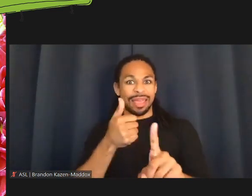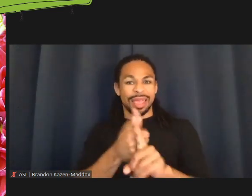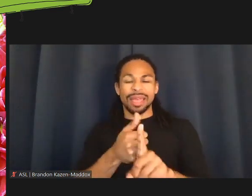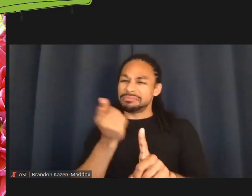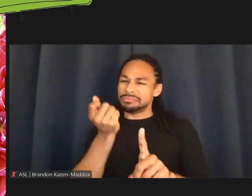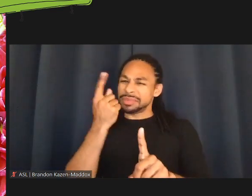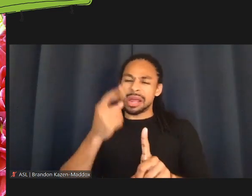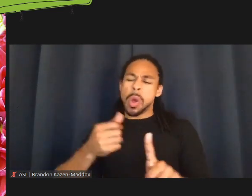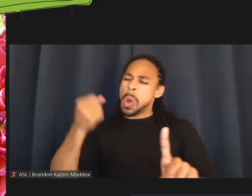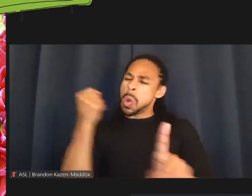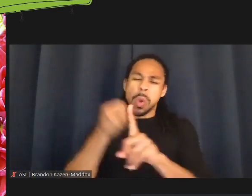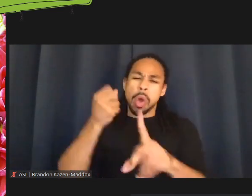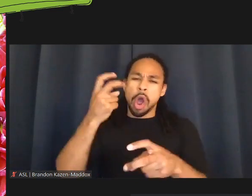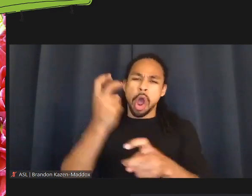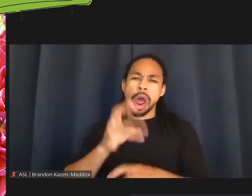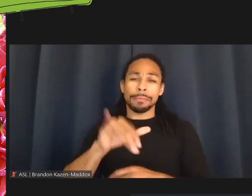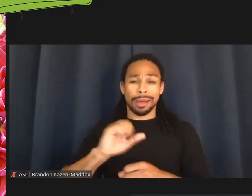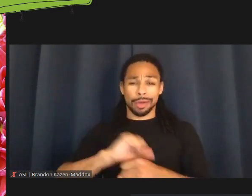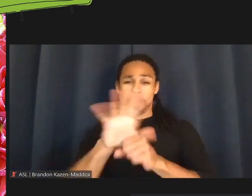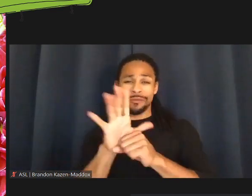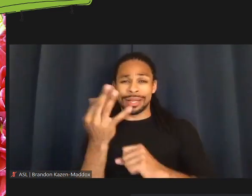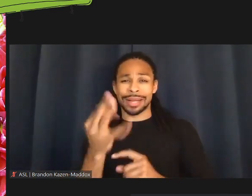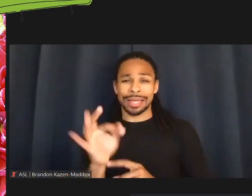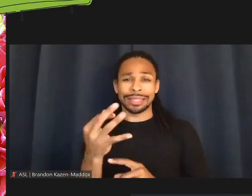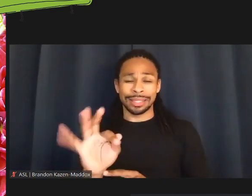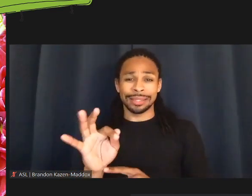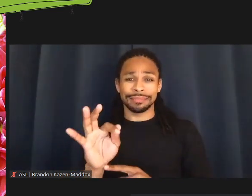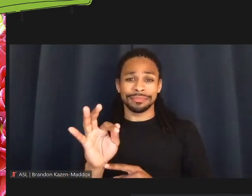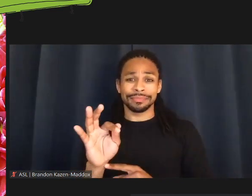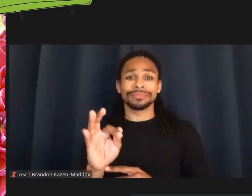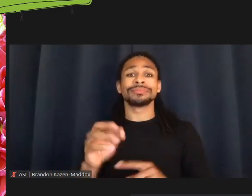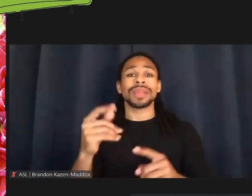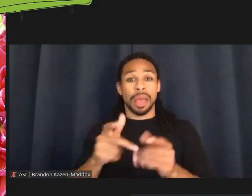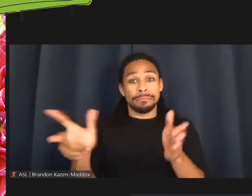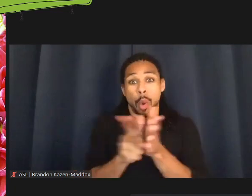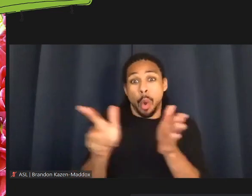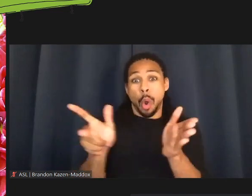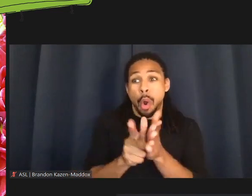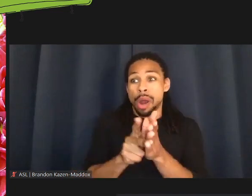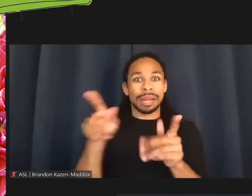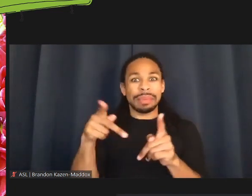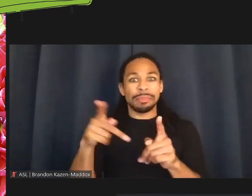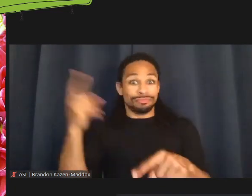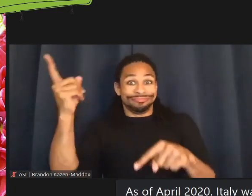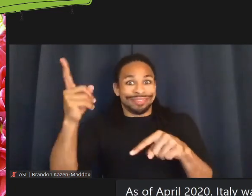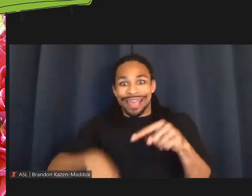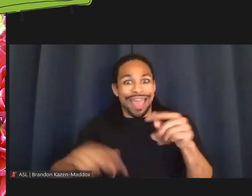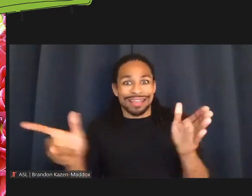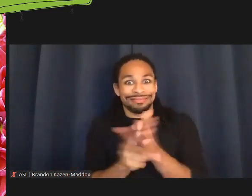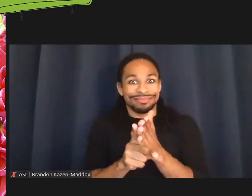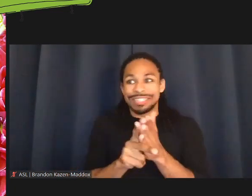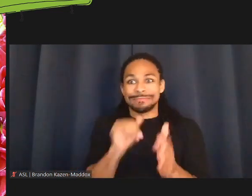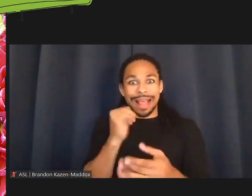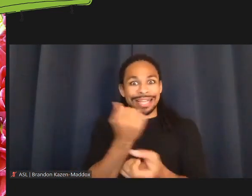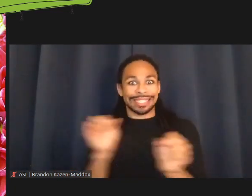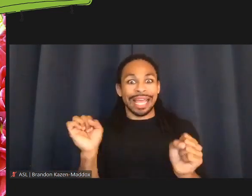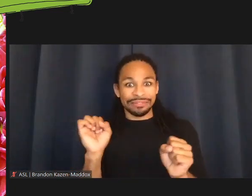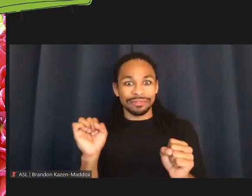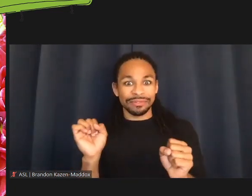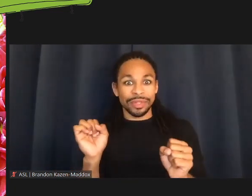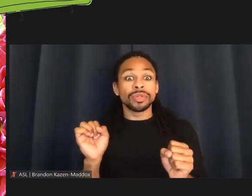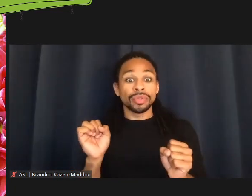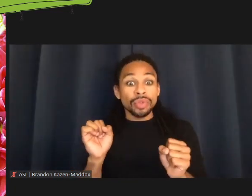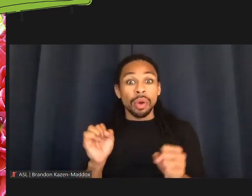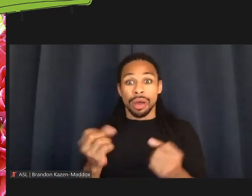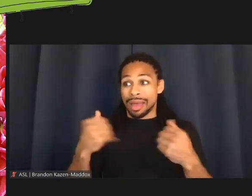COVID-19. Its ports were deemed unsafe, so the few remaining search and rescue missions that assisted migrants seeking